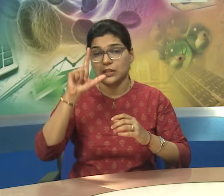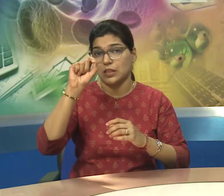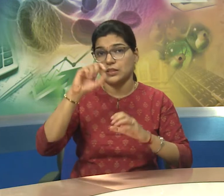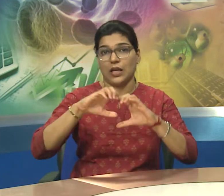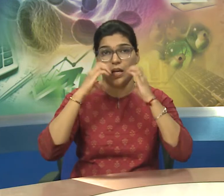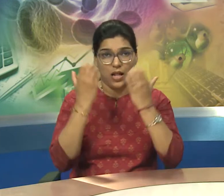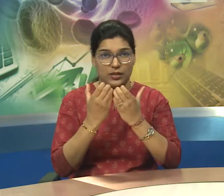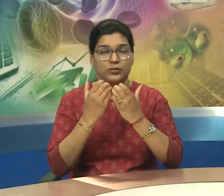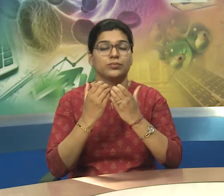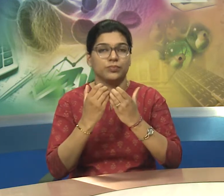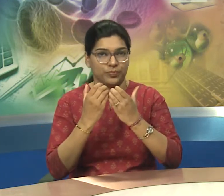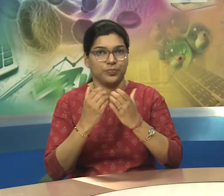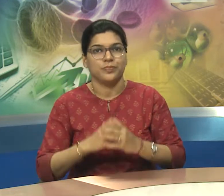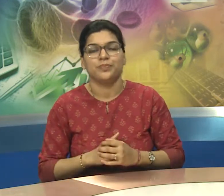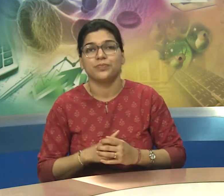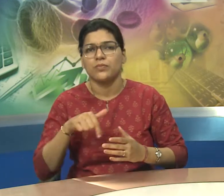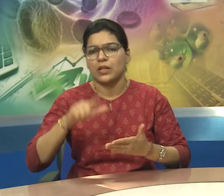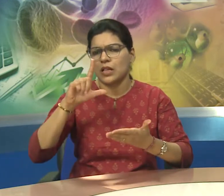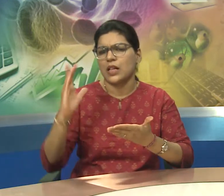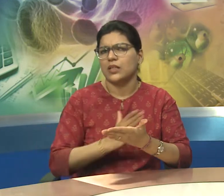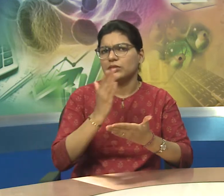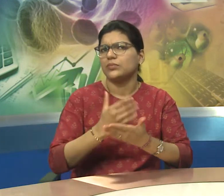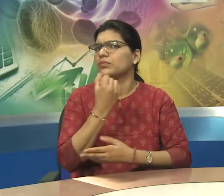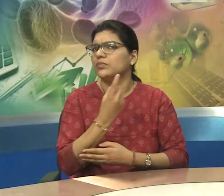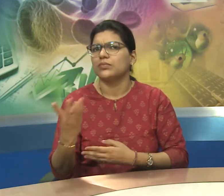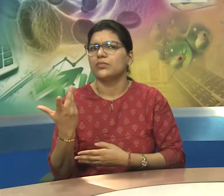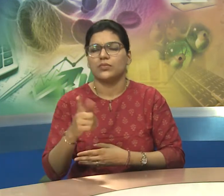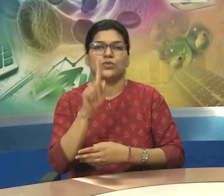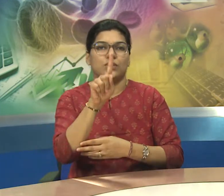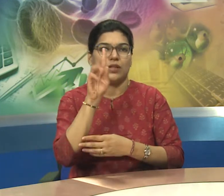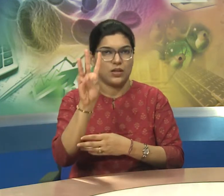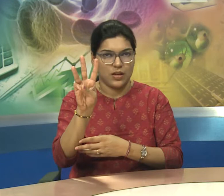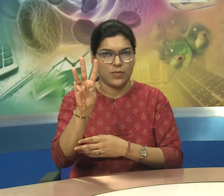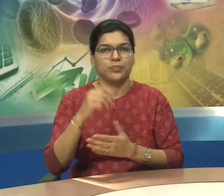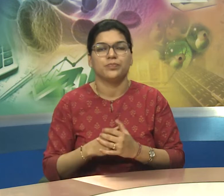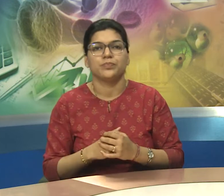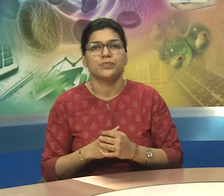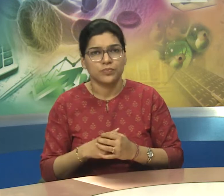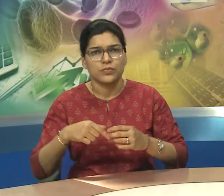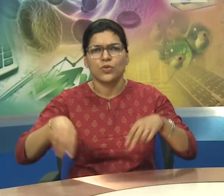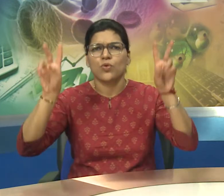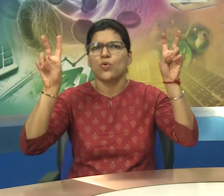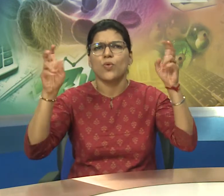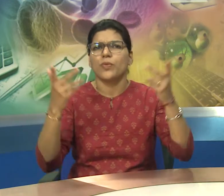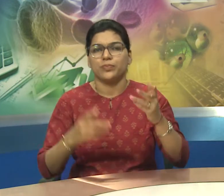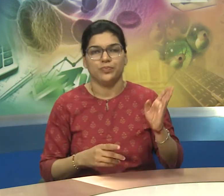study business studies for class 10th. Lesson number